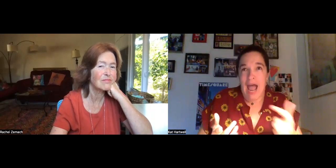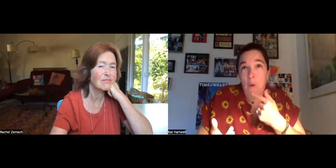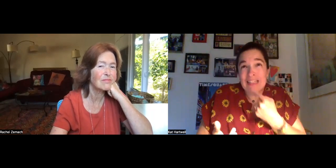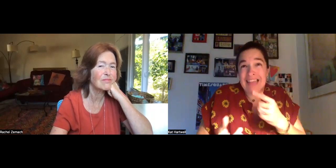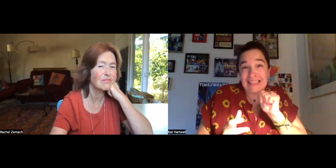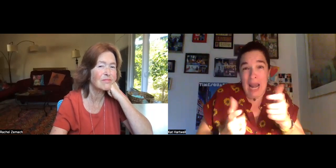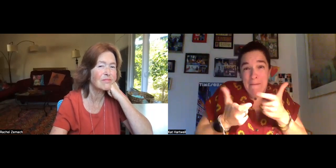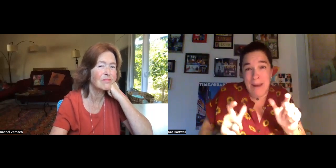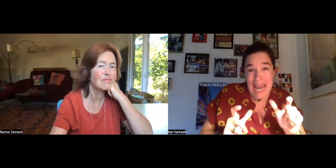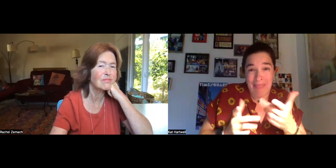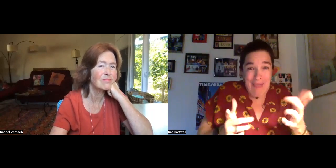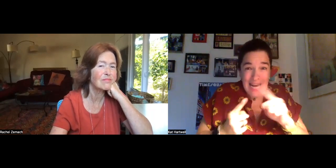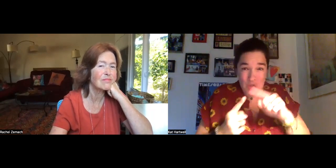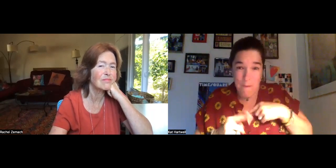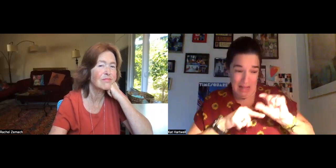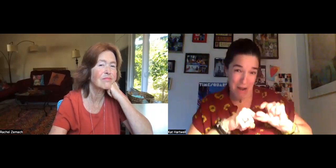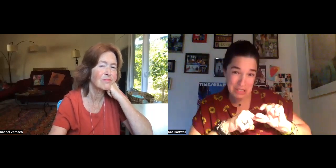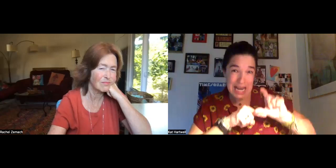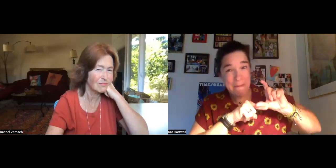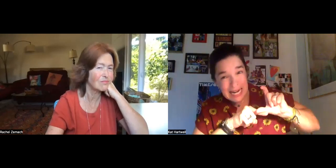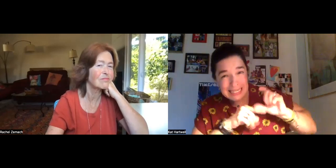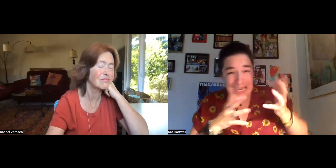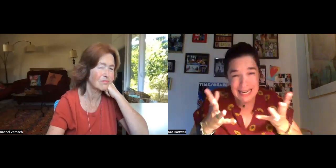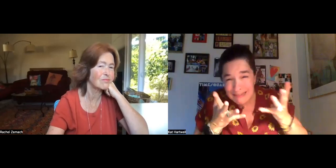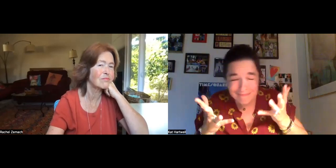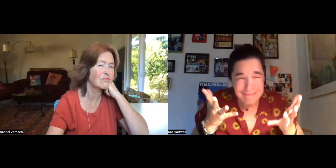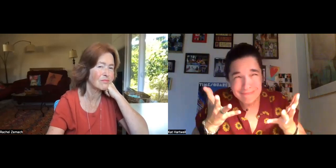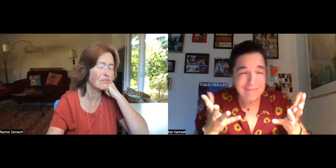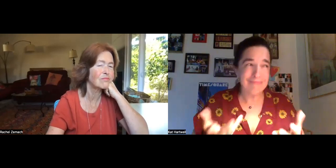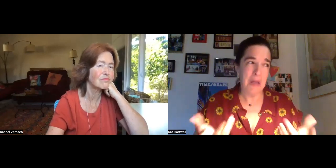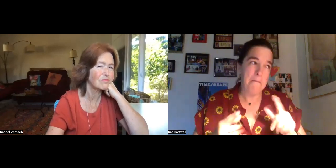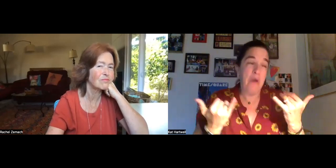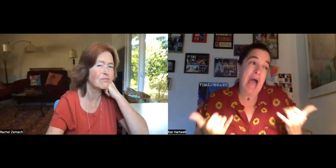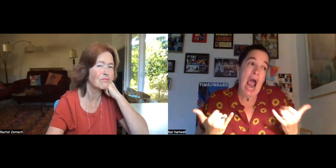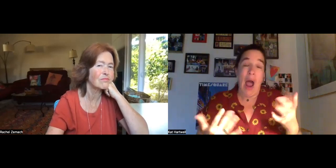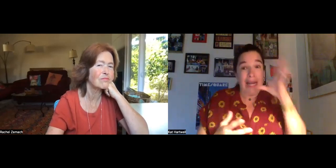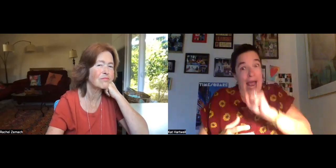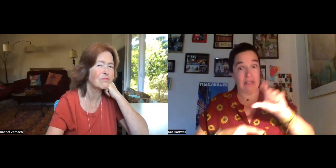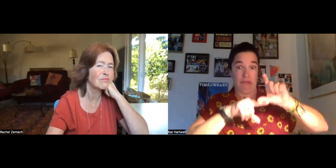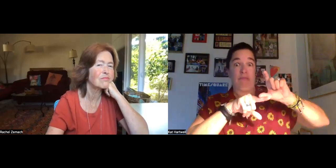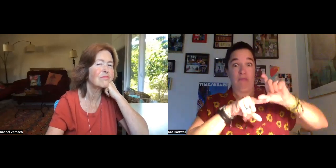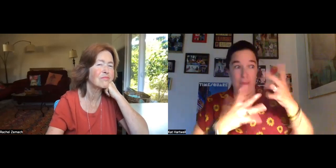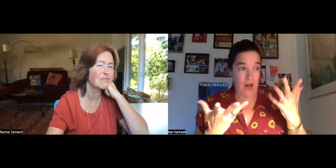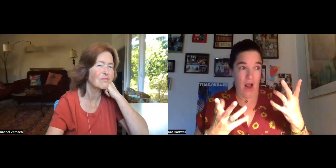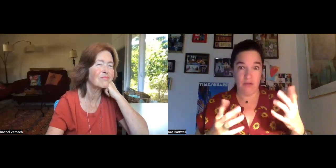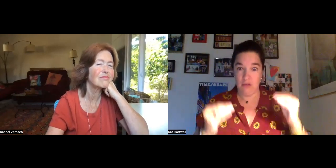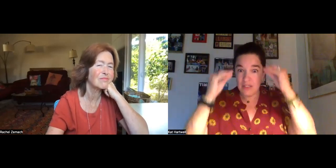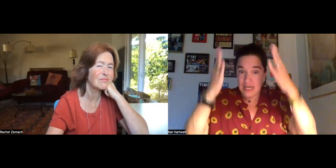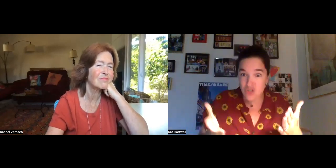I want to say it's not a big thing to me, little D, big D. But now I guess become